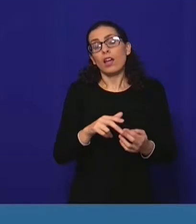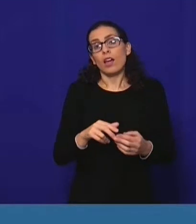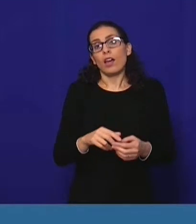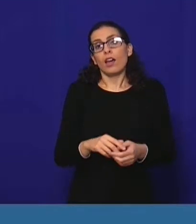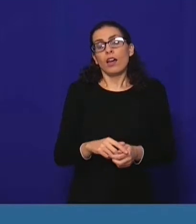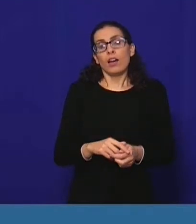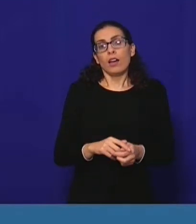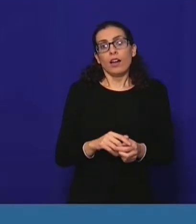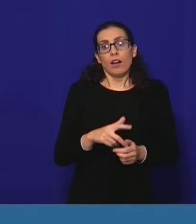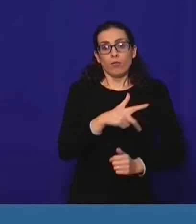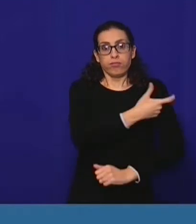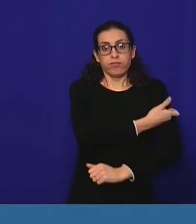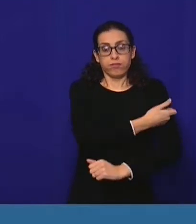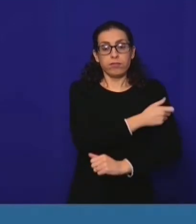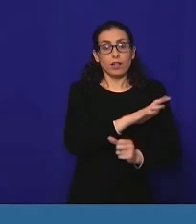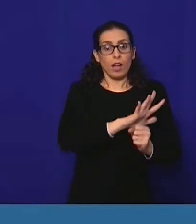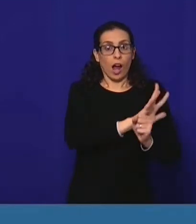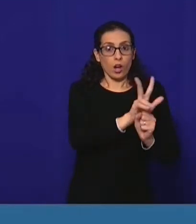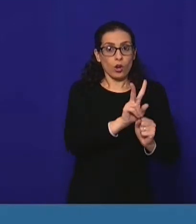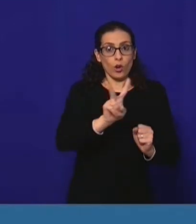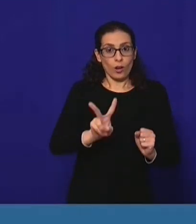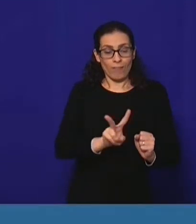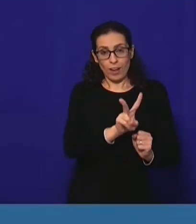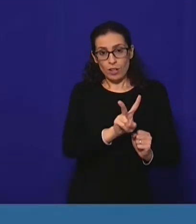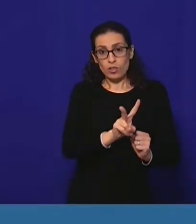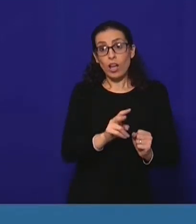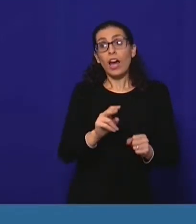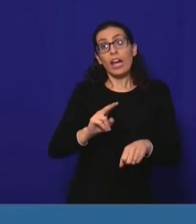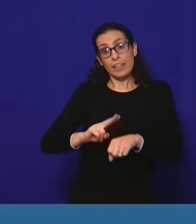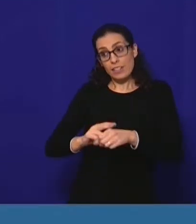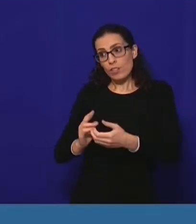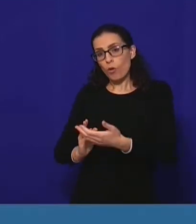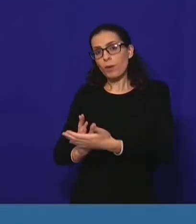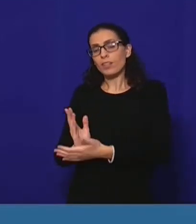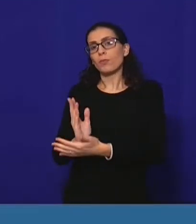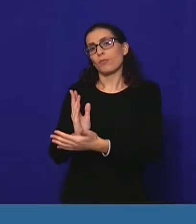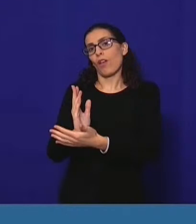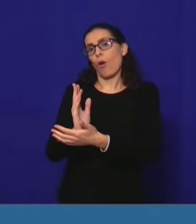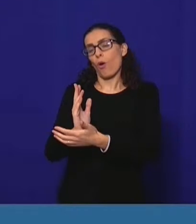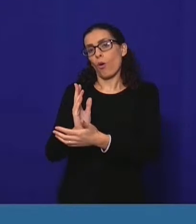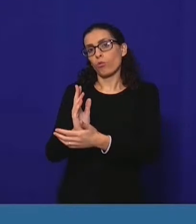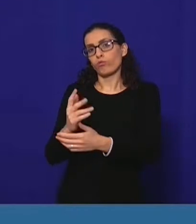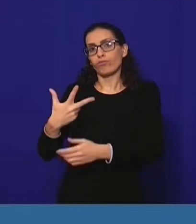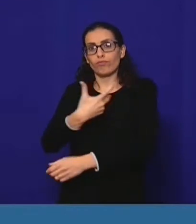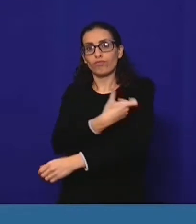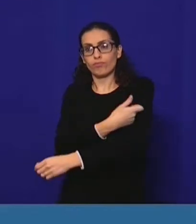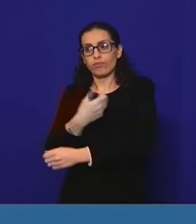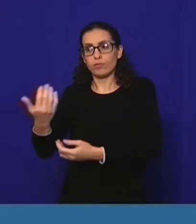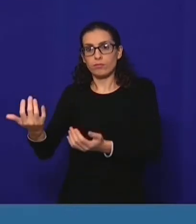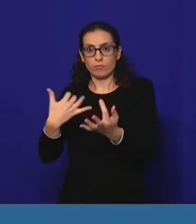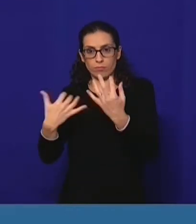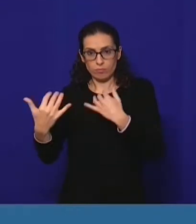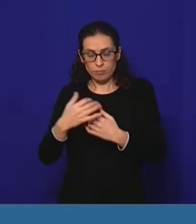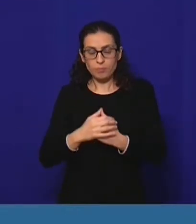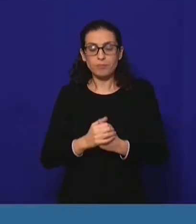fejn anka hemmhekk nistgħu il-pajjiżi nibdew nlaqmu u anka l-Unjoni Ewropea wkoll għamlet